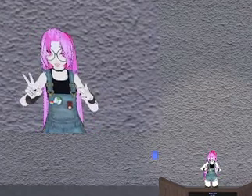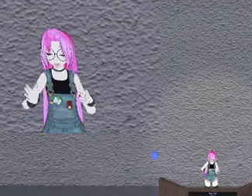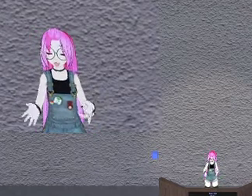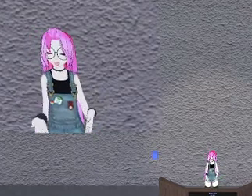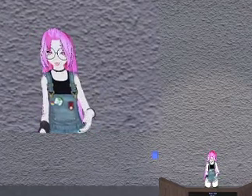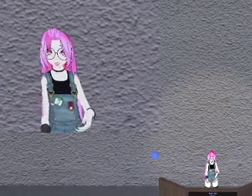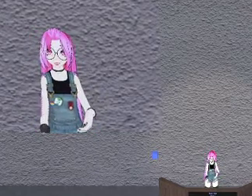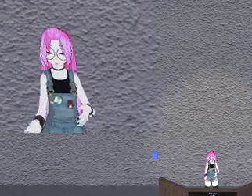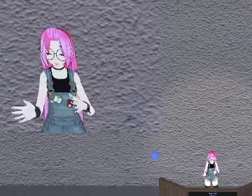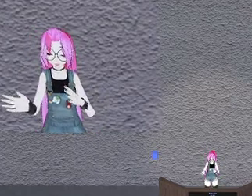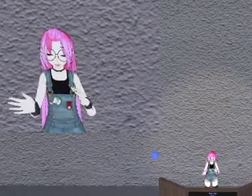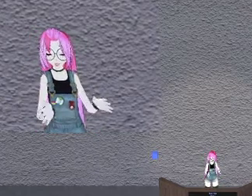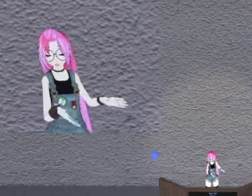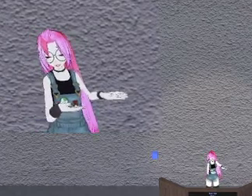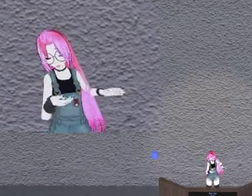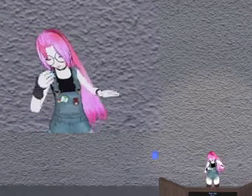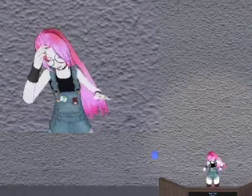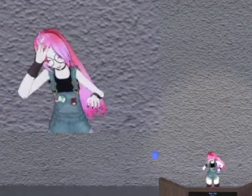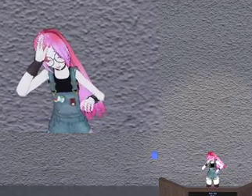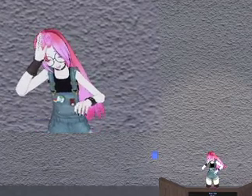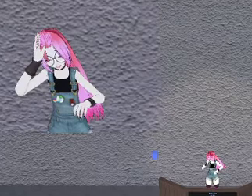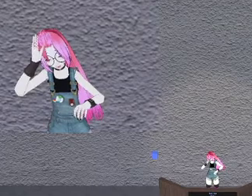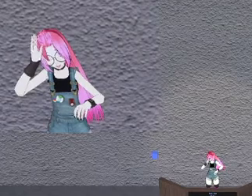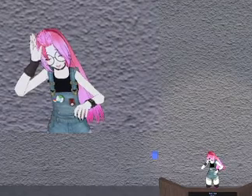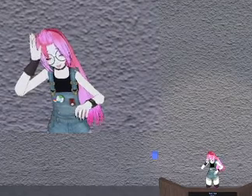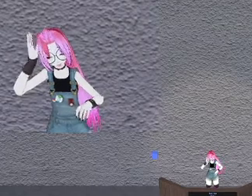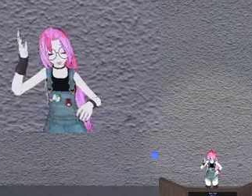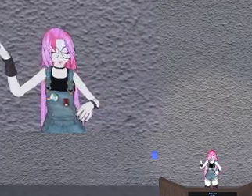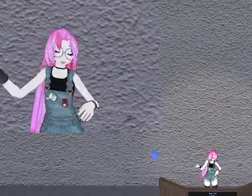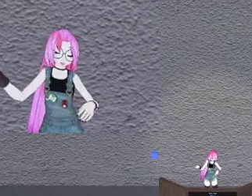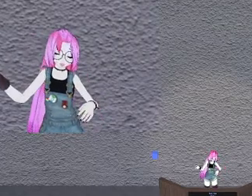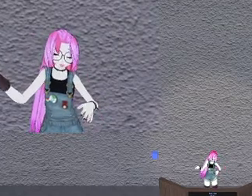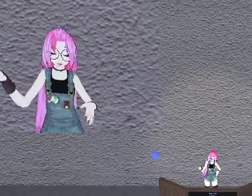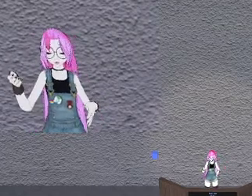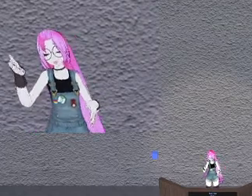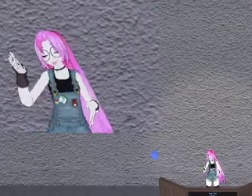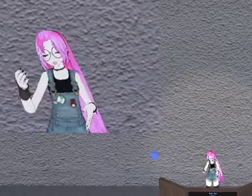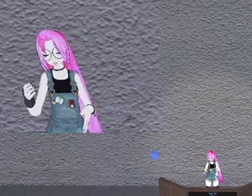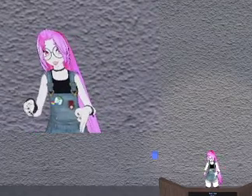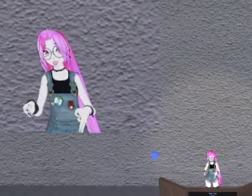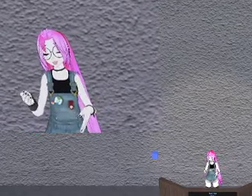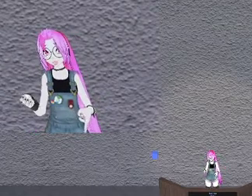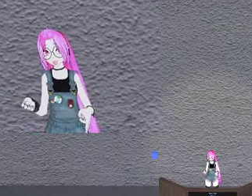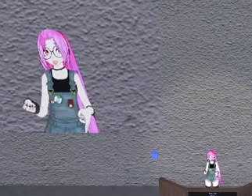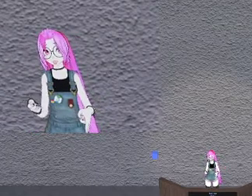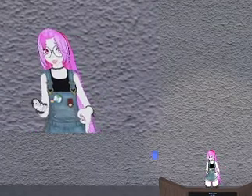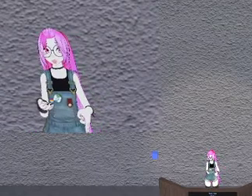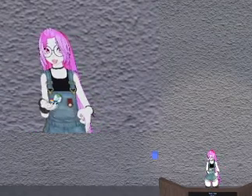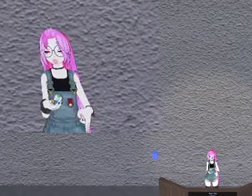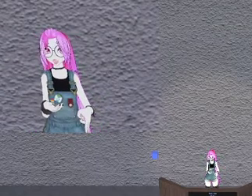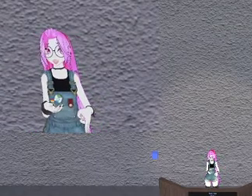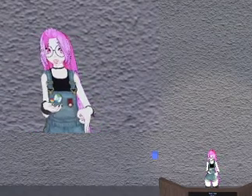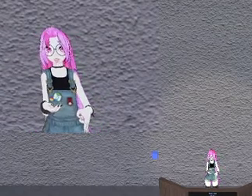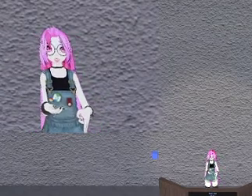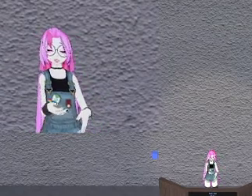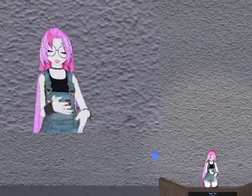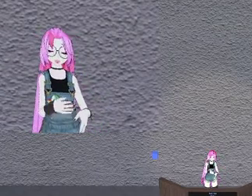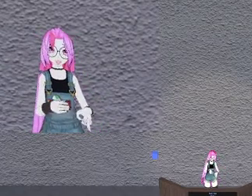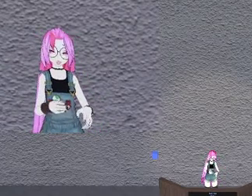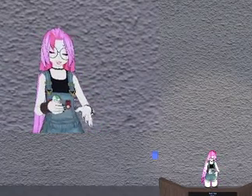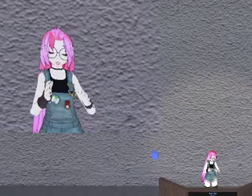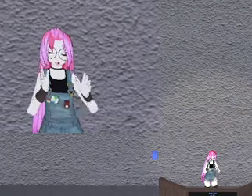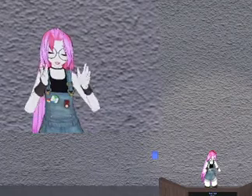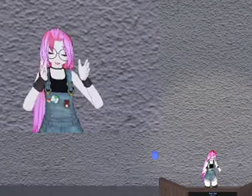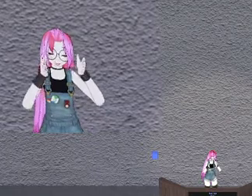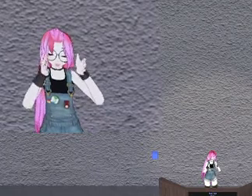getting ready. And also plan would be in another context that I can't think of an example of, but I'm sure you can understand. But yeah, I don't think